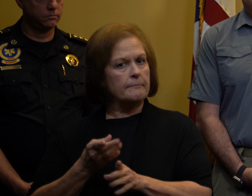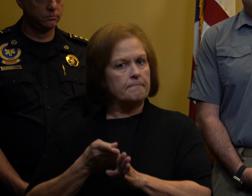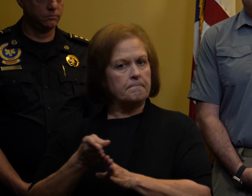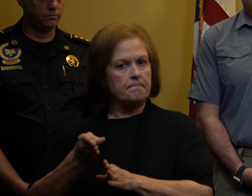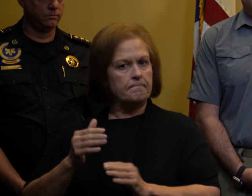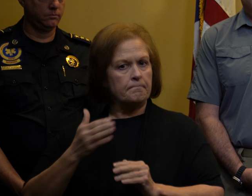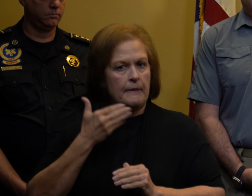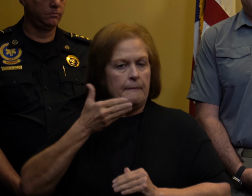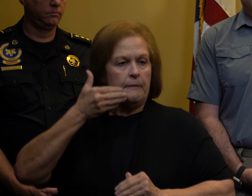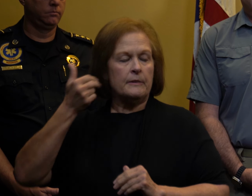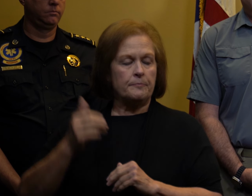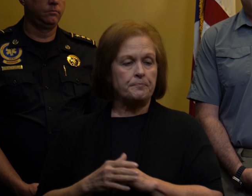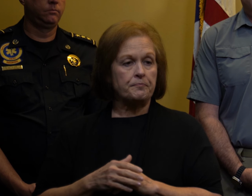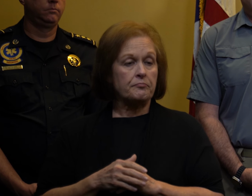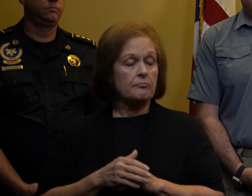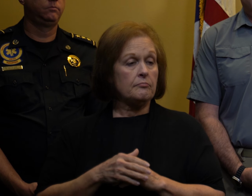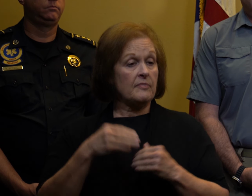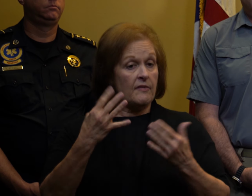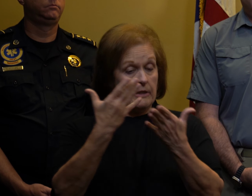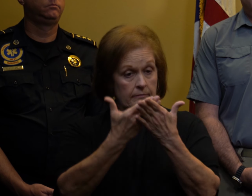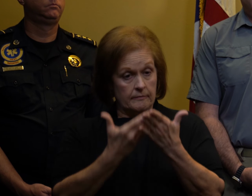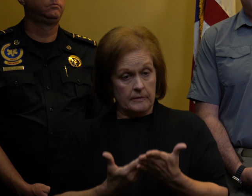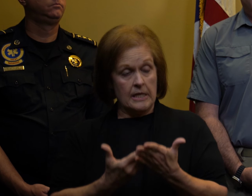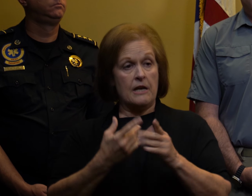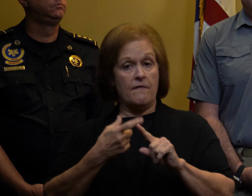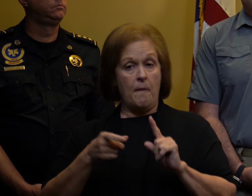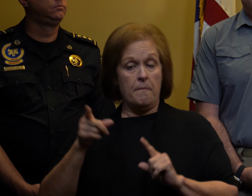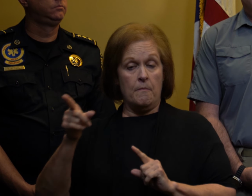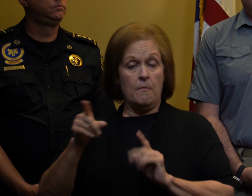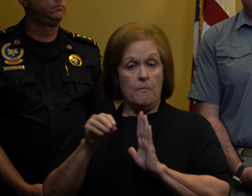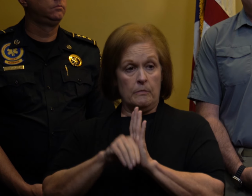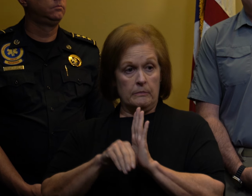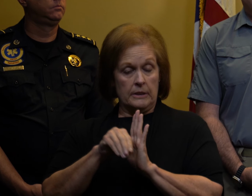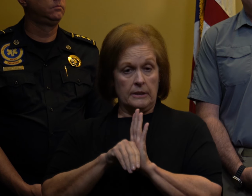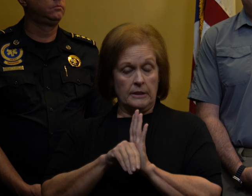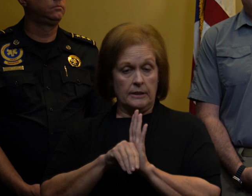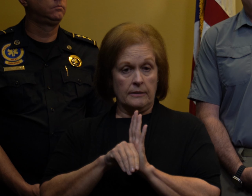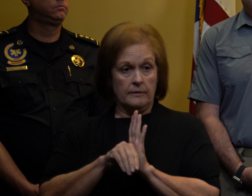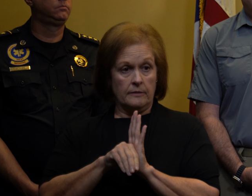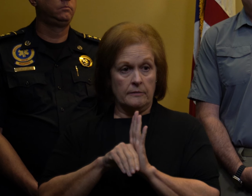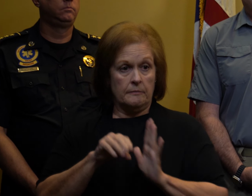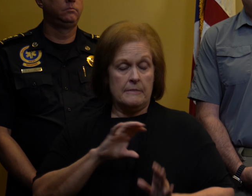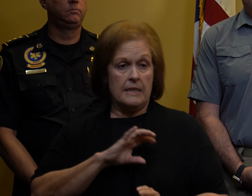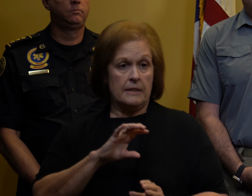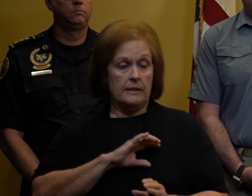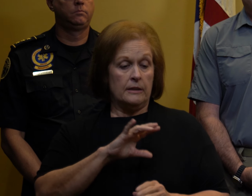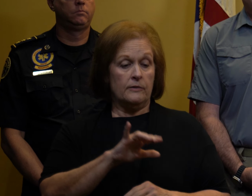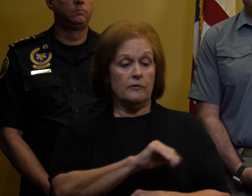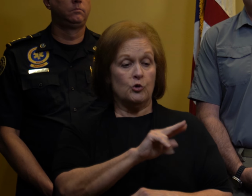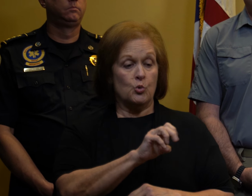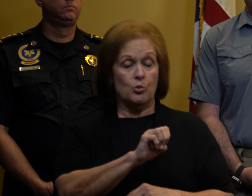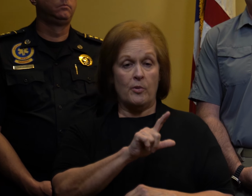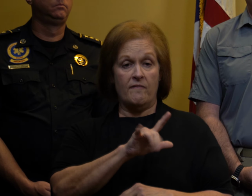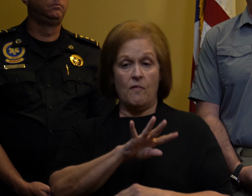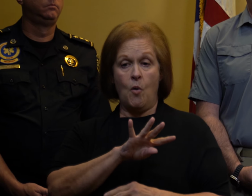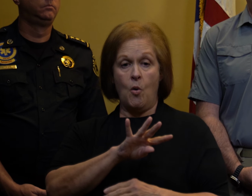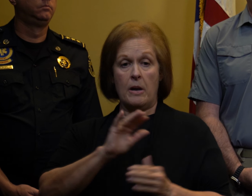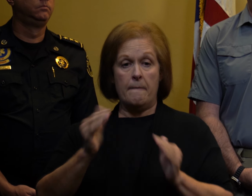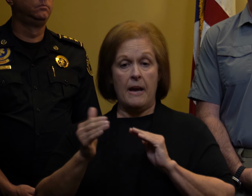Year-to-date stats, as I always give, using preliminary data from the New Orleans Police Department through June 24,